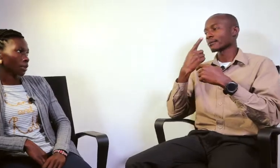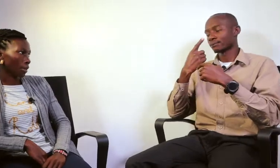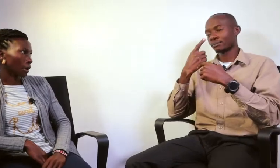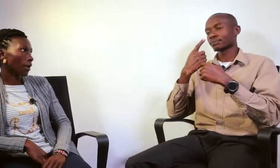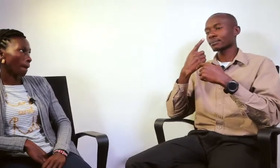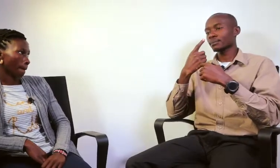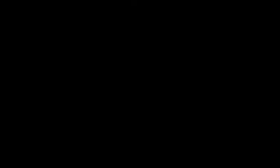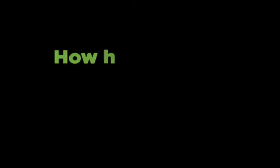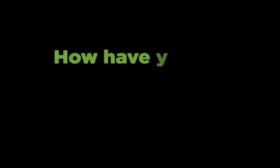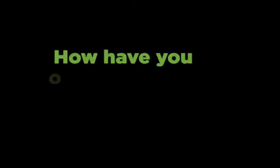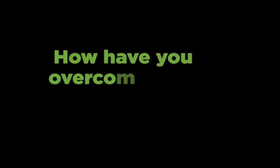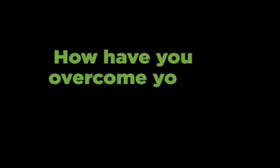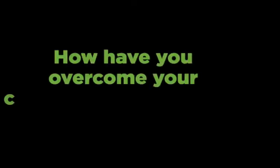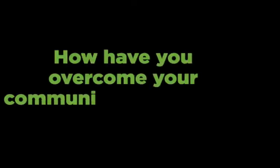reading.